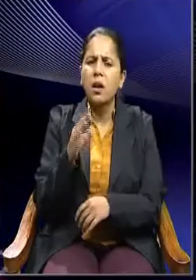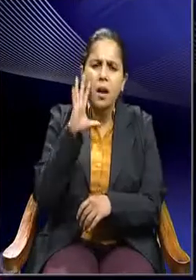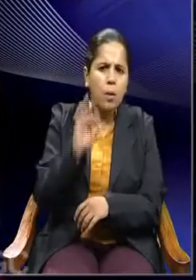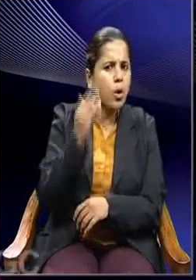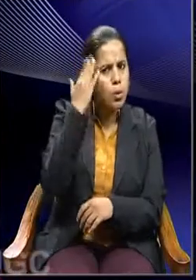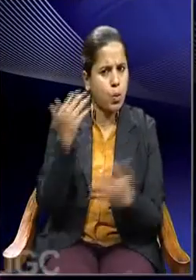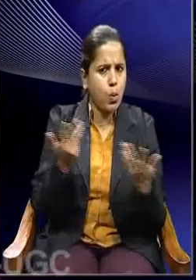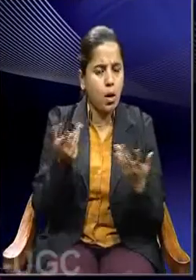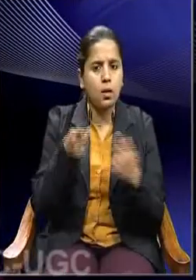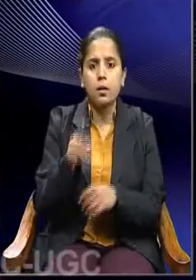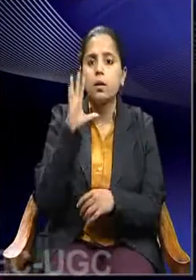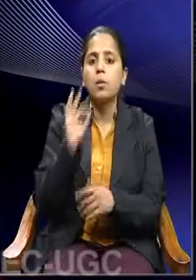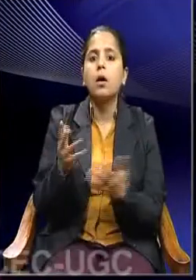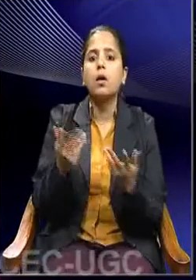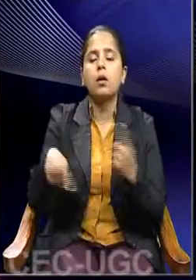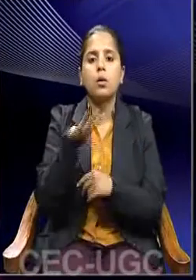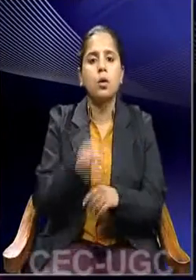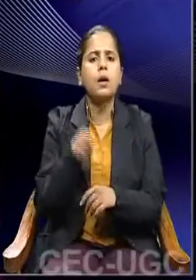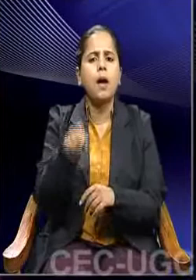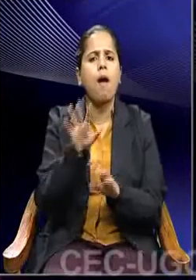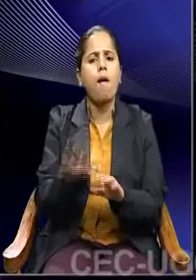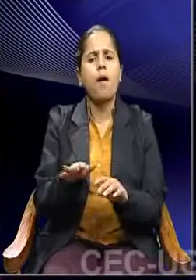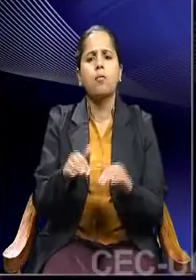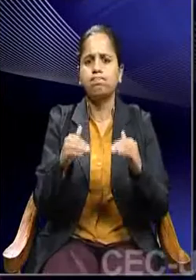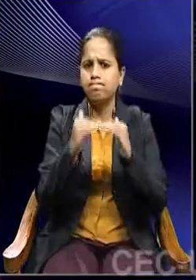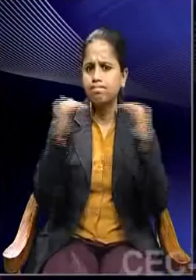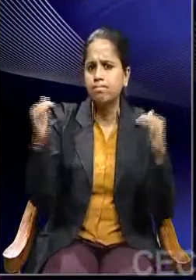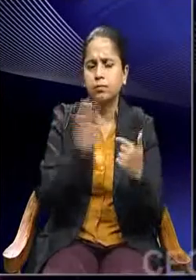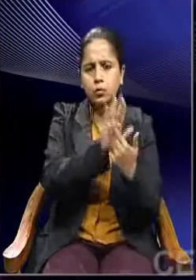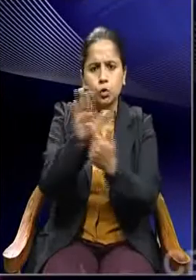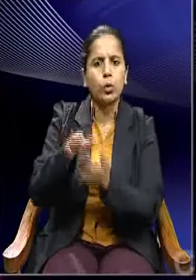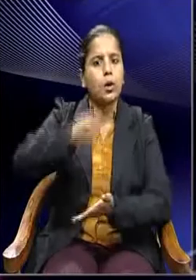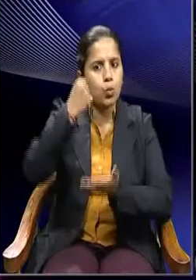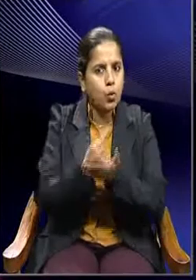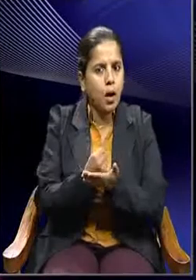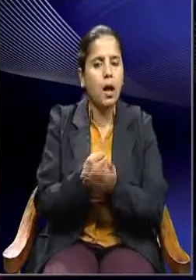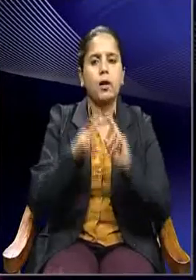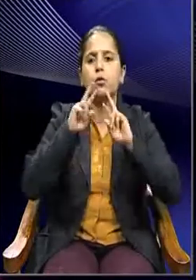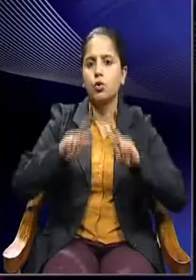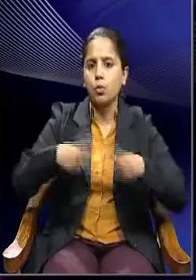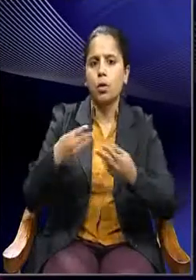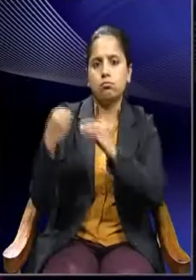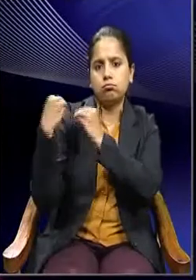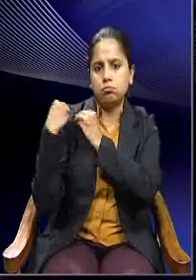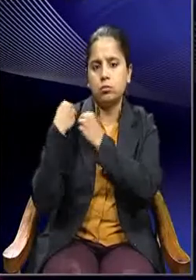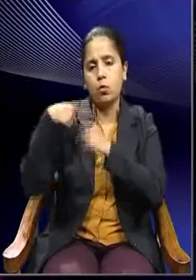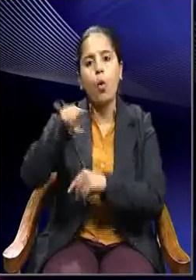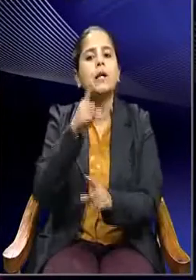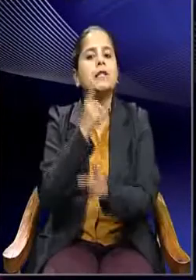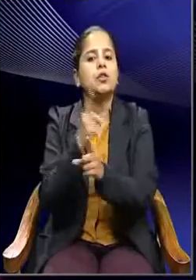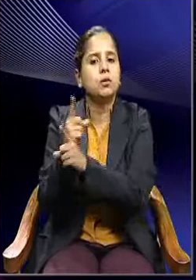becomes significant because it sets benchmarks regarding the rights and responsibilities of